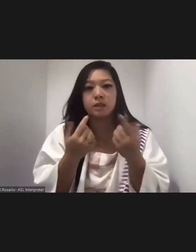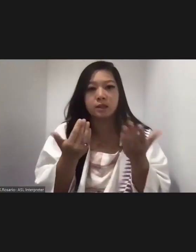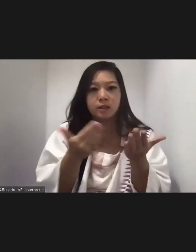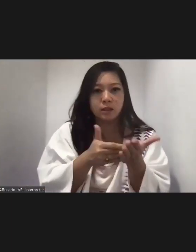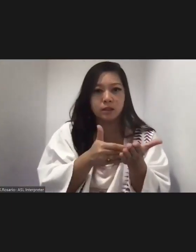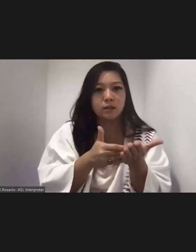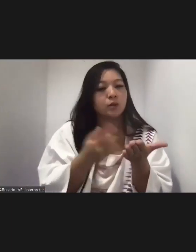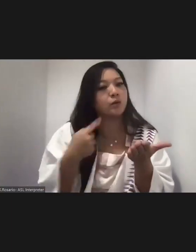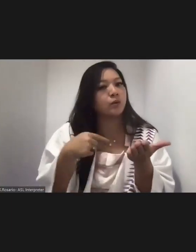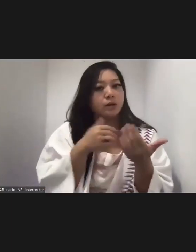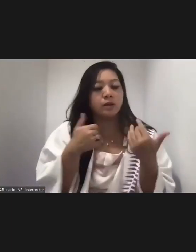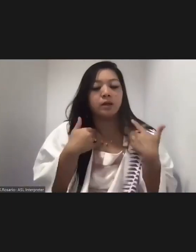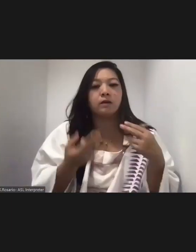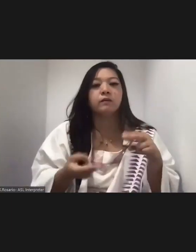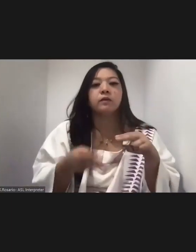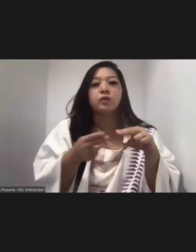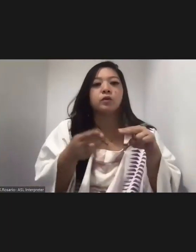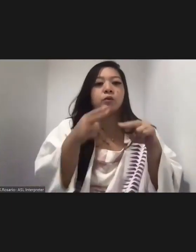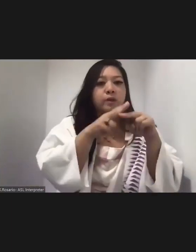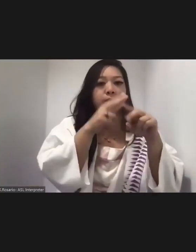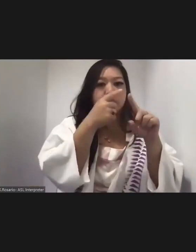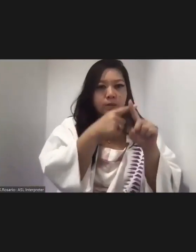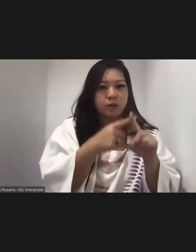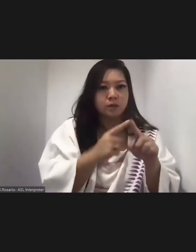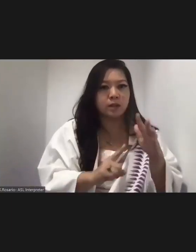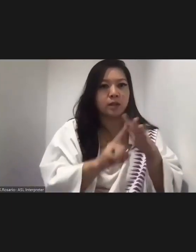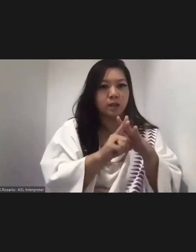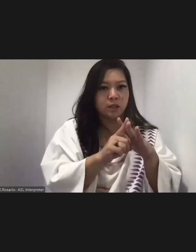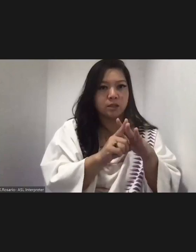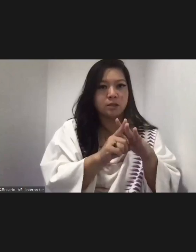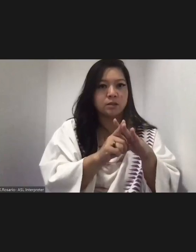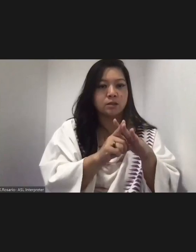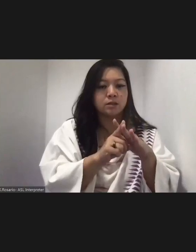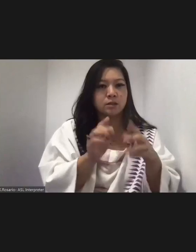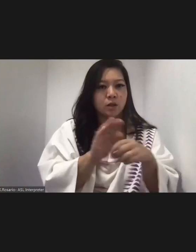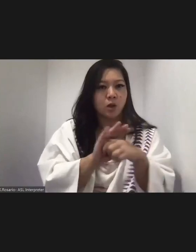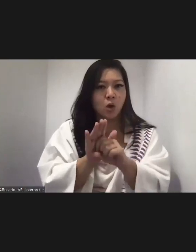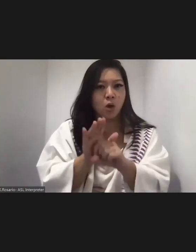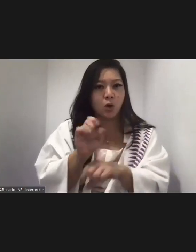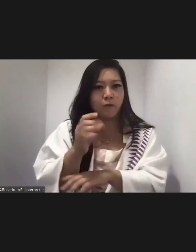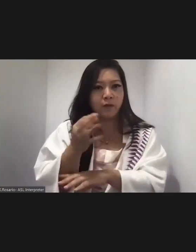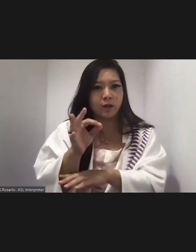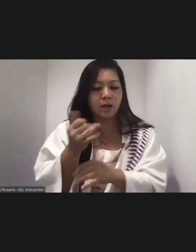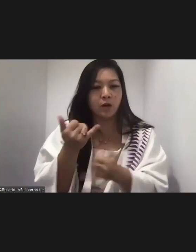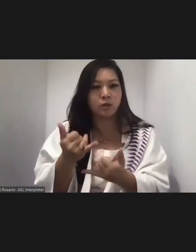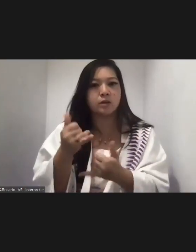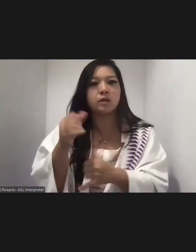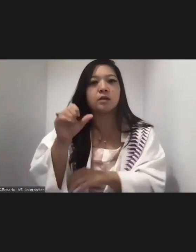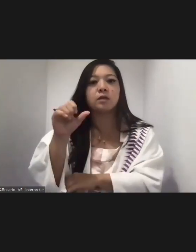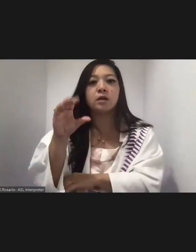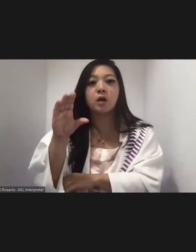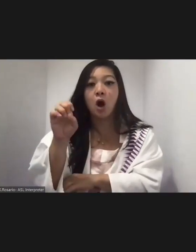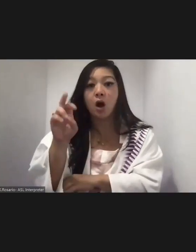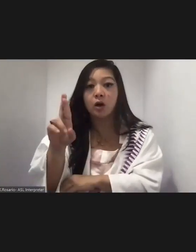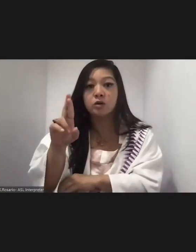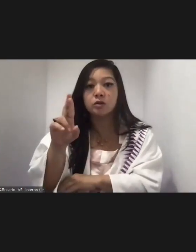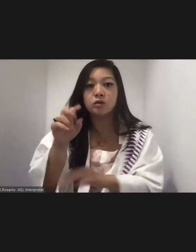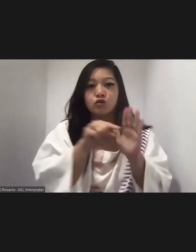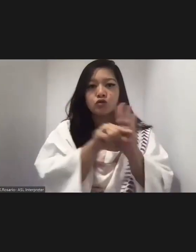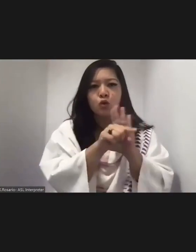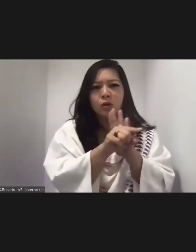we have increased the cases, and we are now at a CAR score still low,